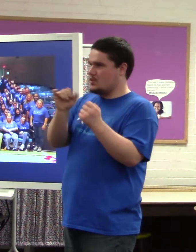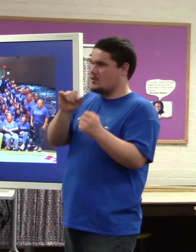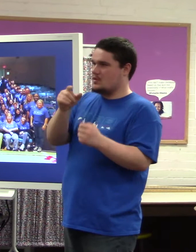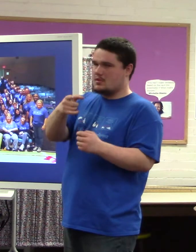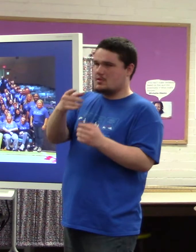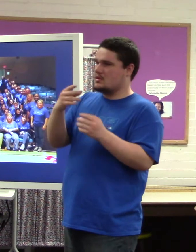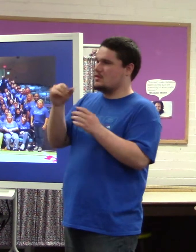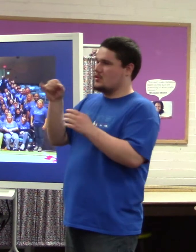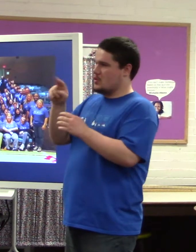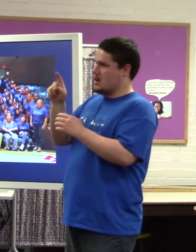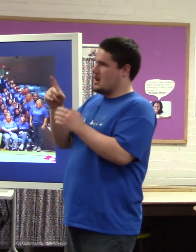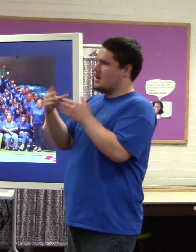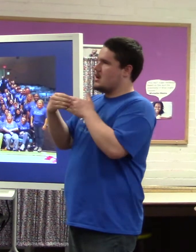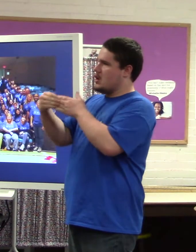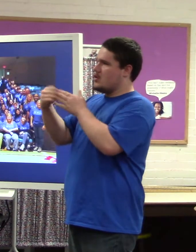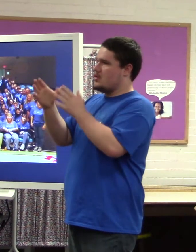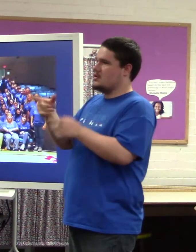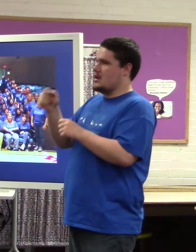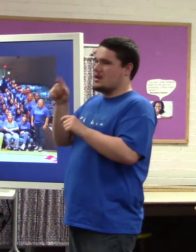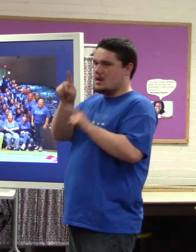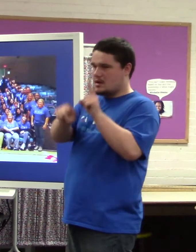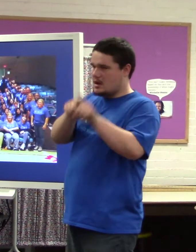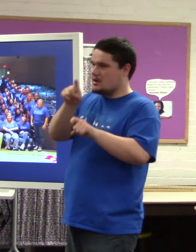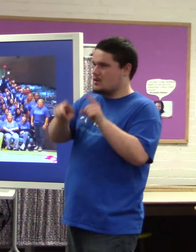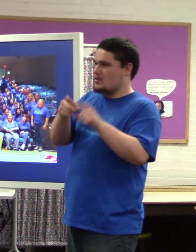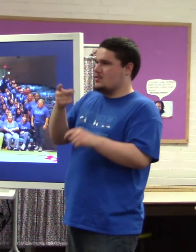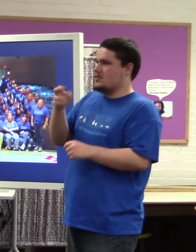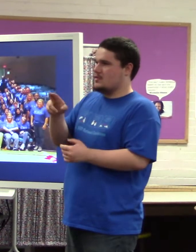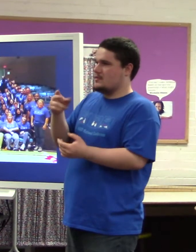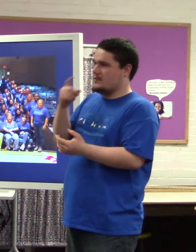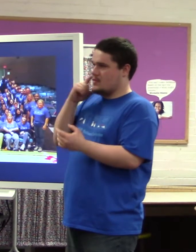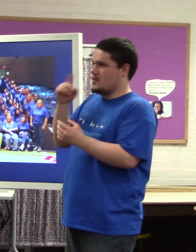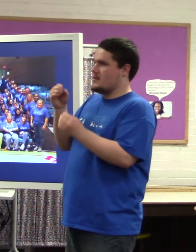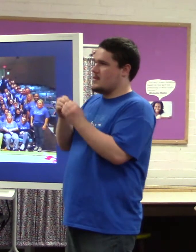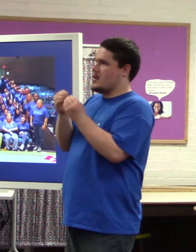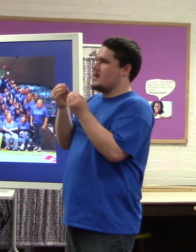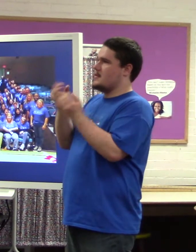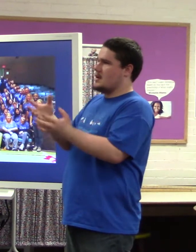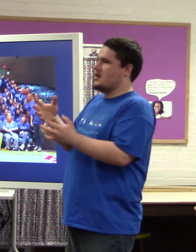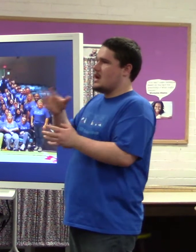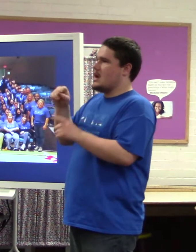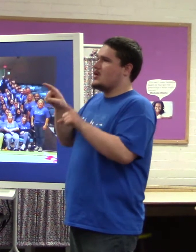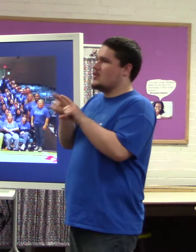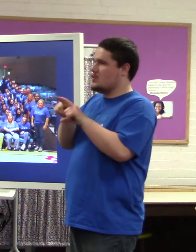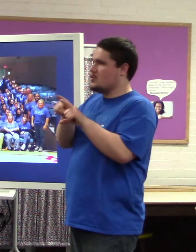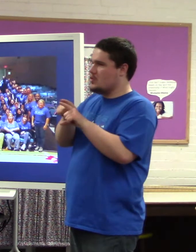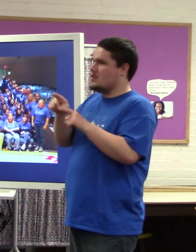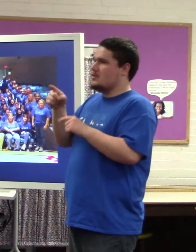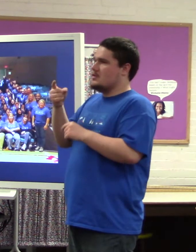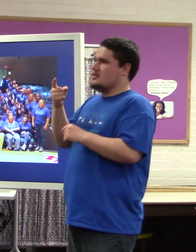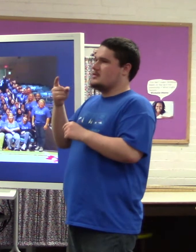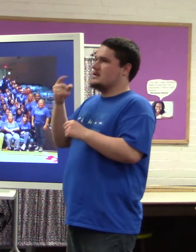learning how to support this organization that Emily is running. And